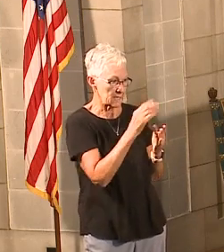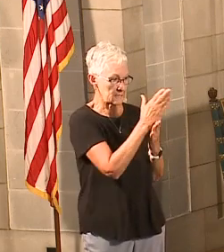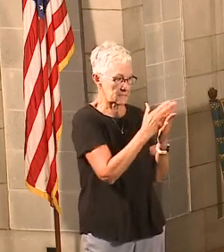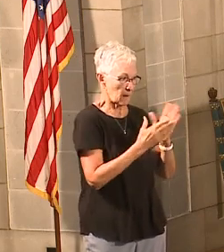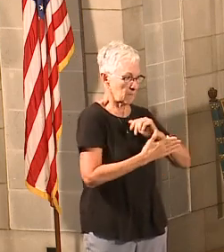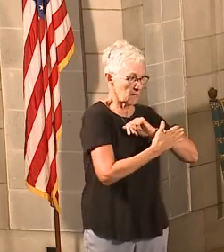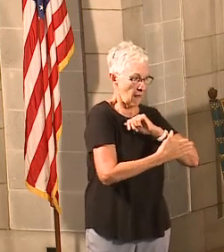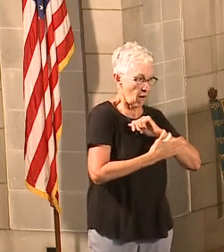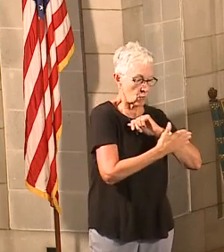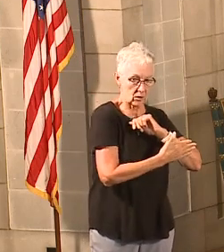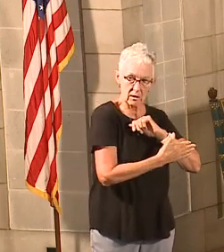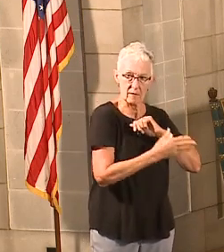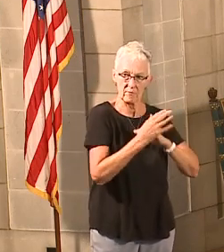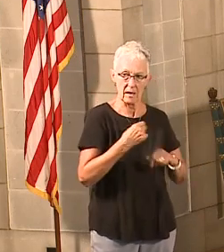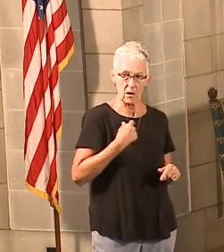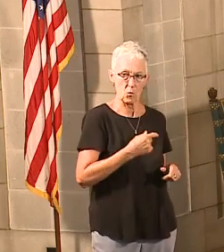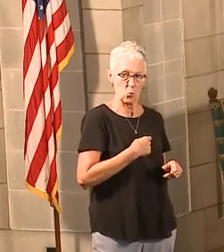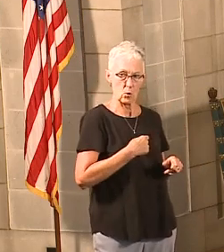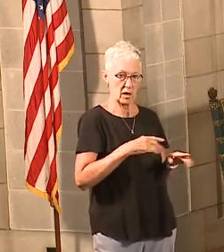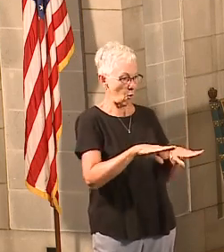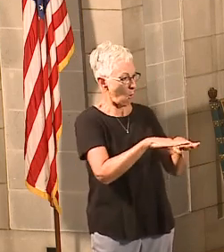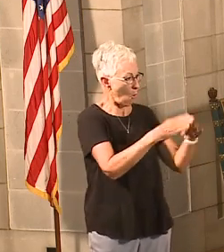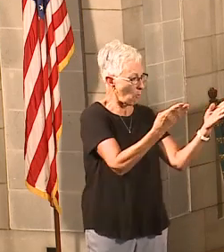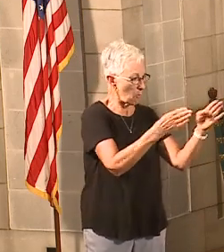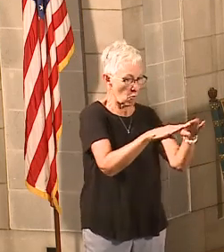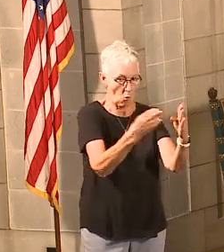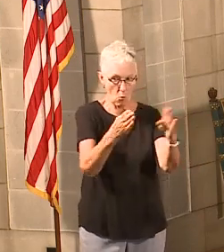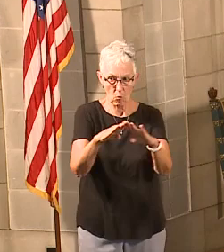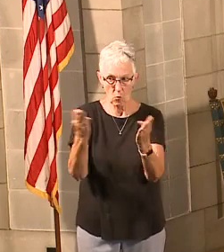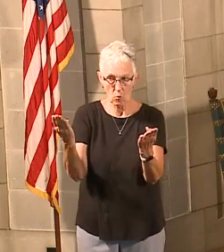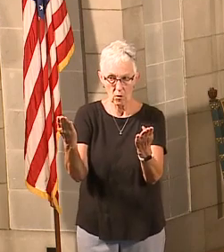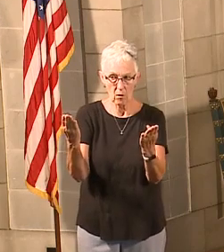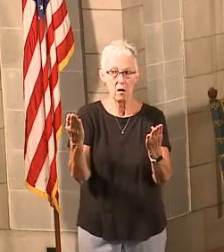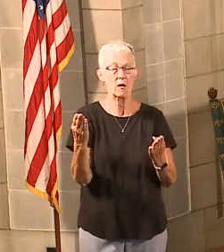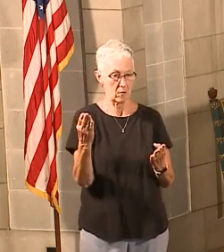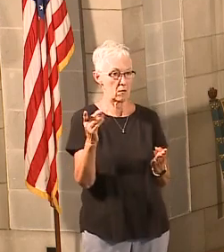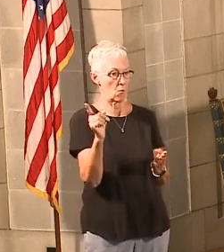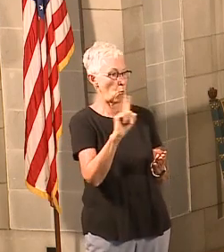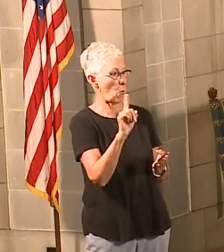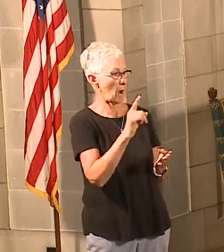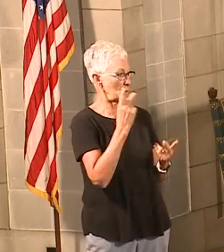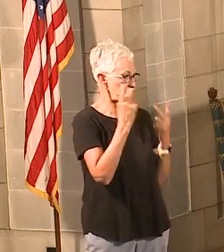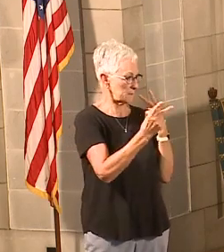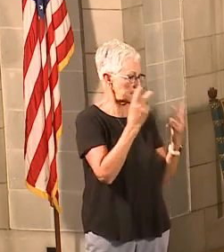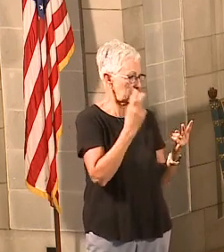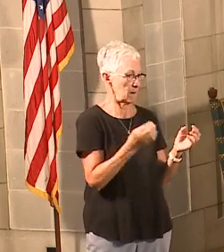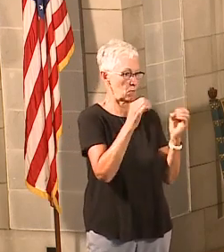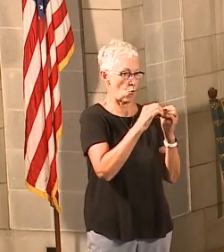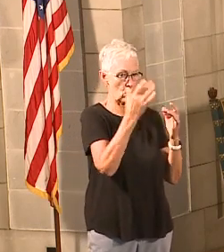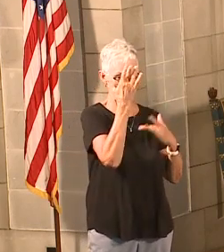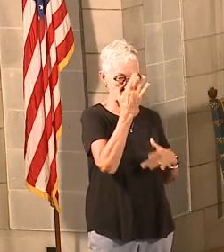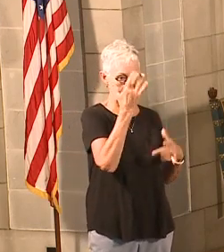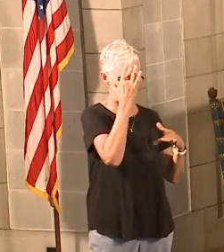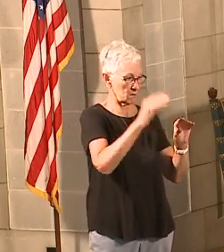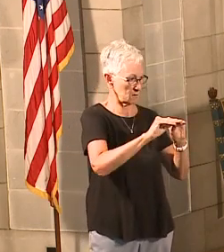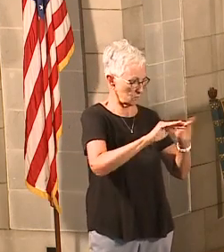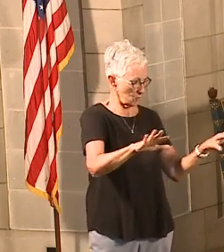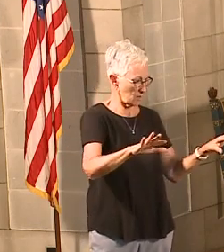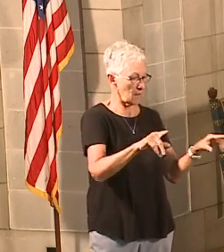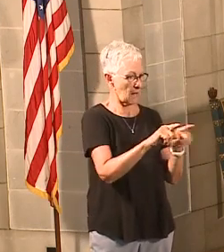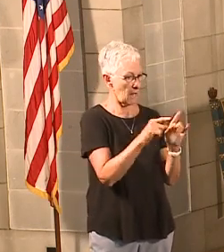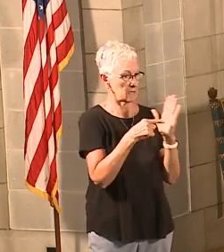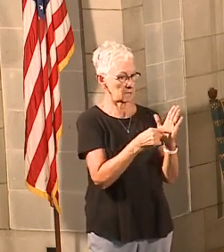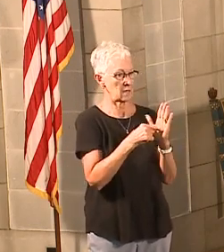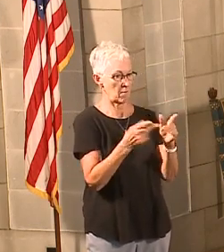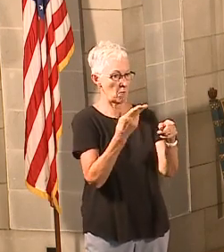loosened up restrictions as people had fewer cases and kept them in place where we had maybe more cases, like, for example, in Hall County in the